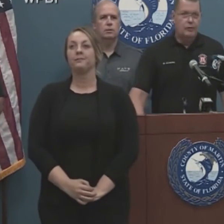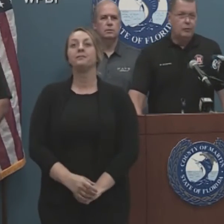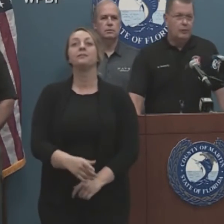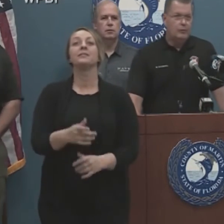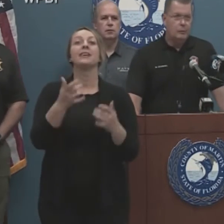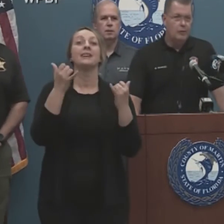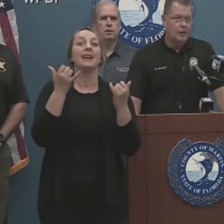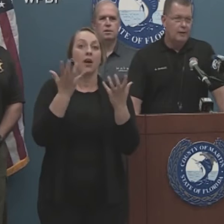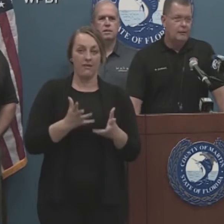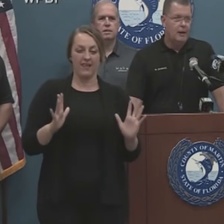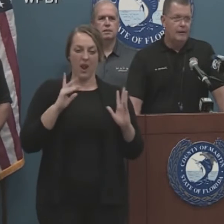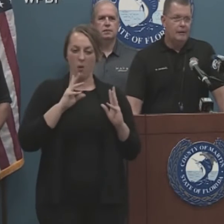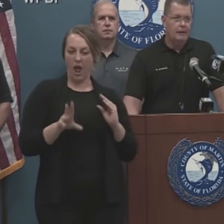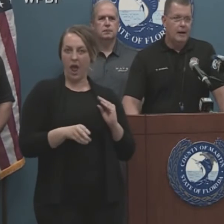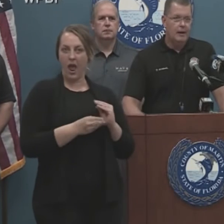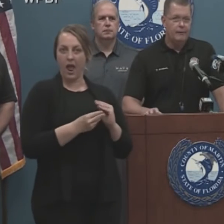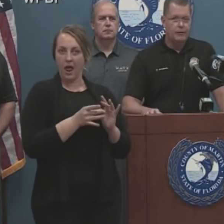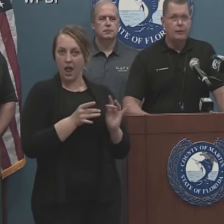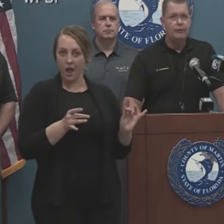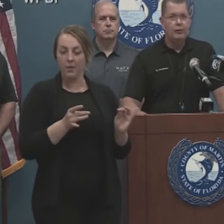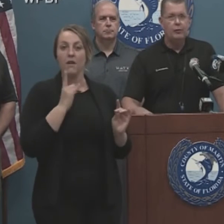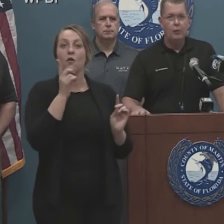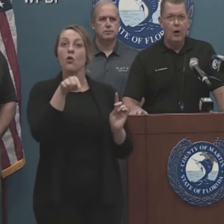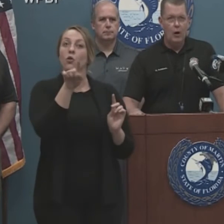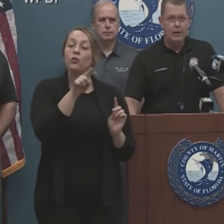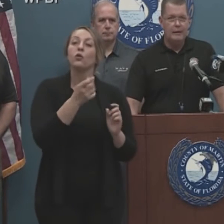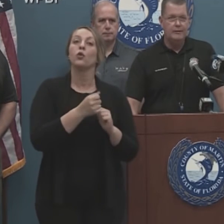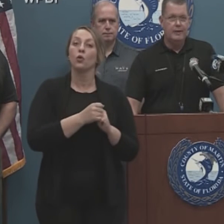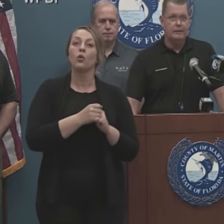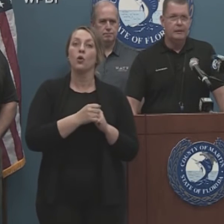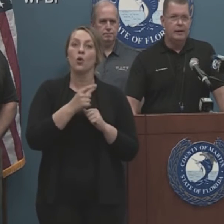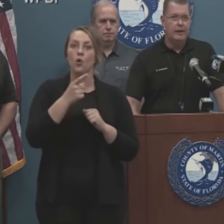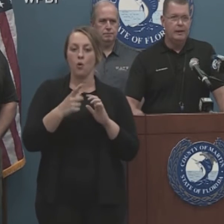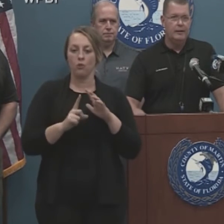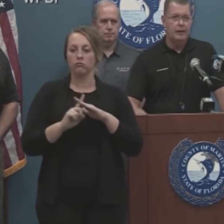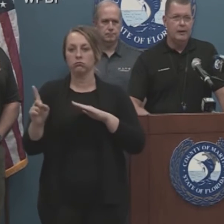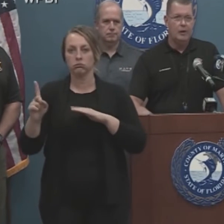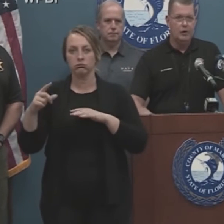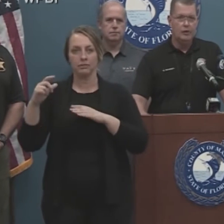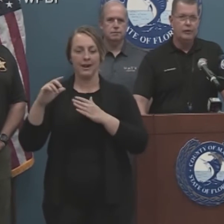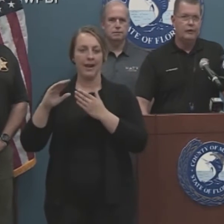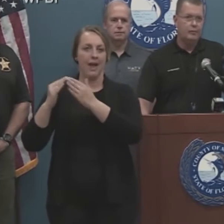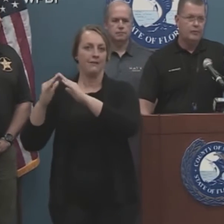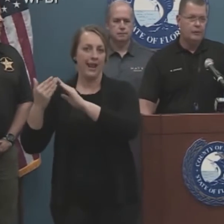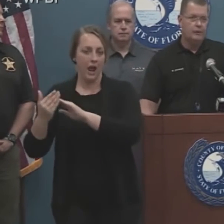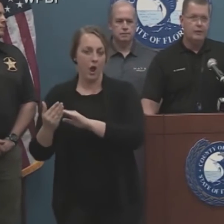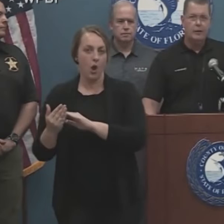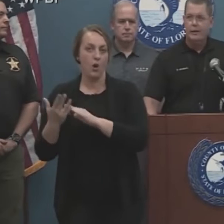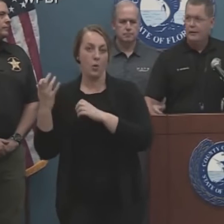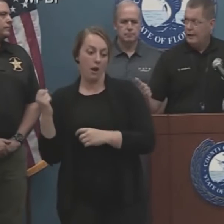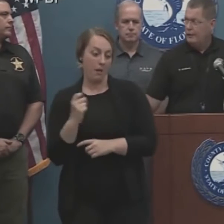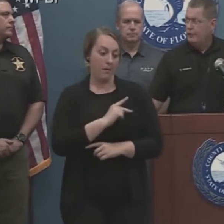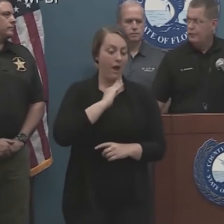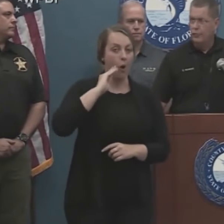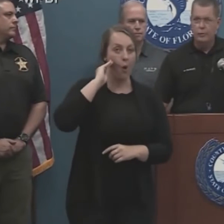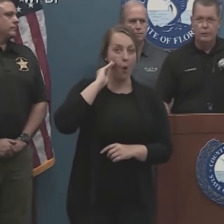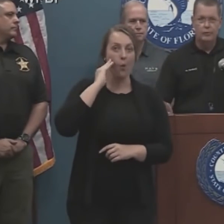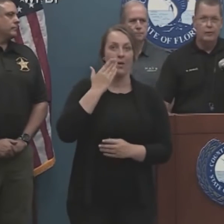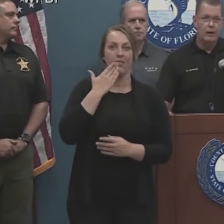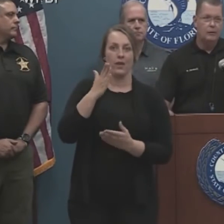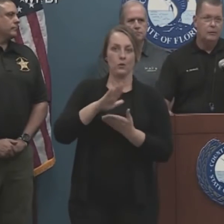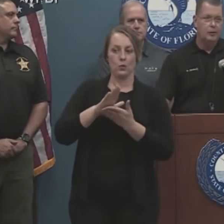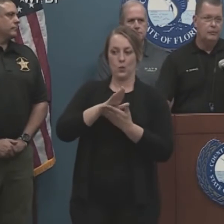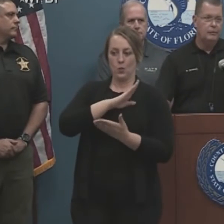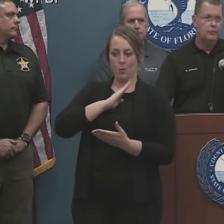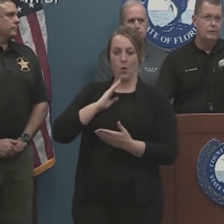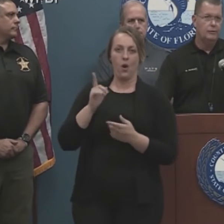Just to close, one last comment. For those of you who are out of town and are looking to return, thank you to the school board